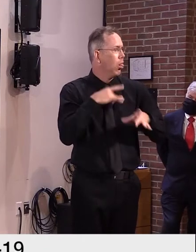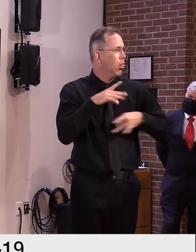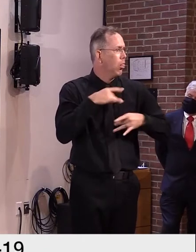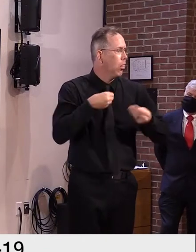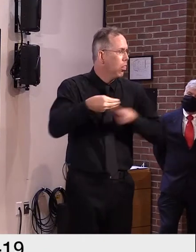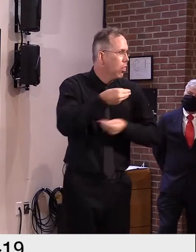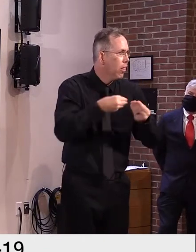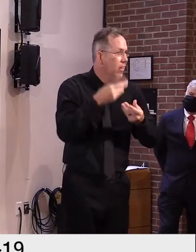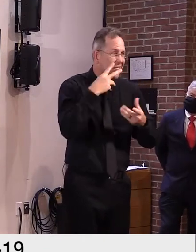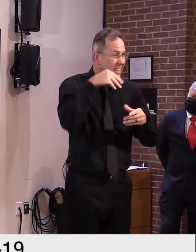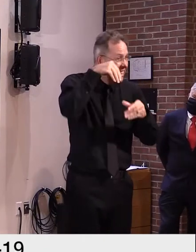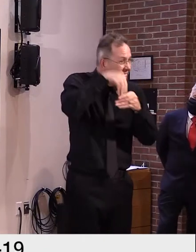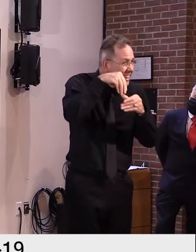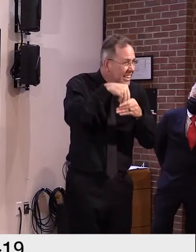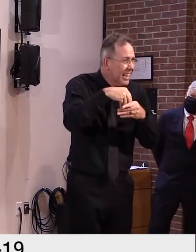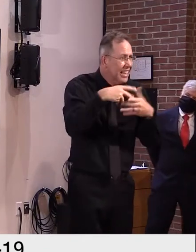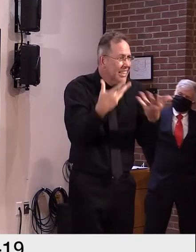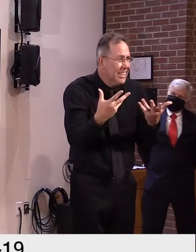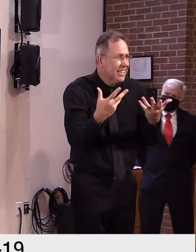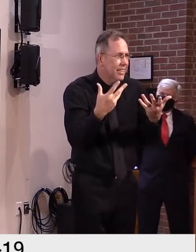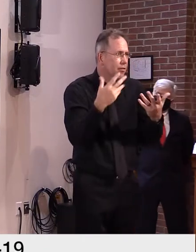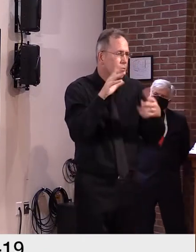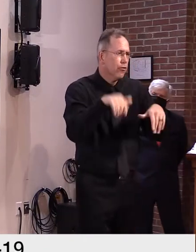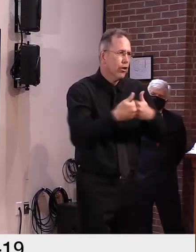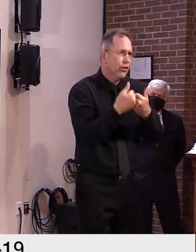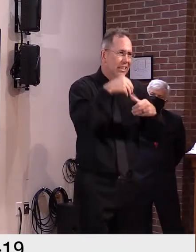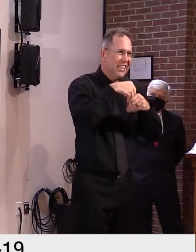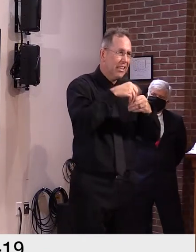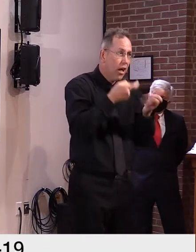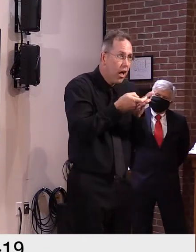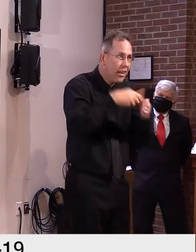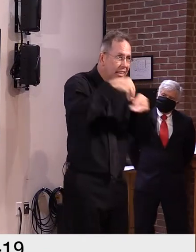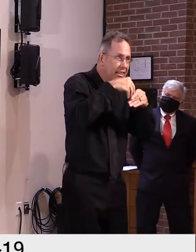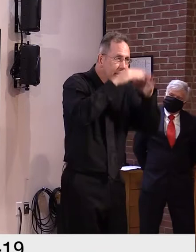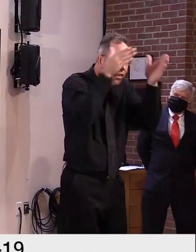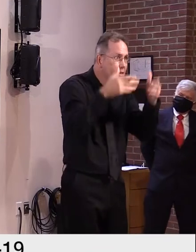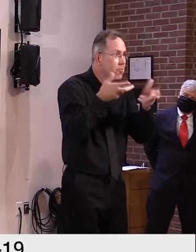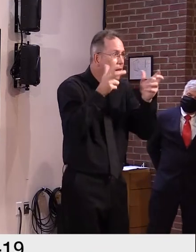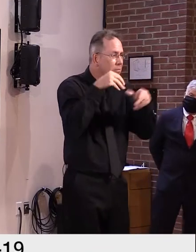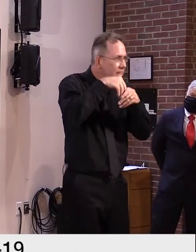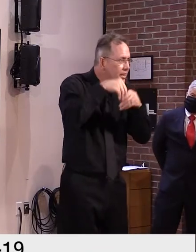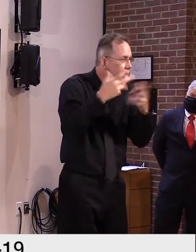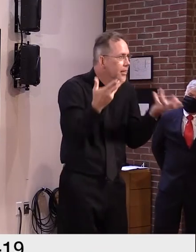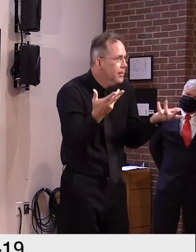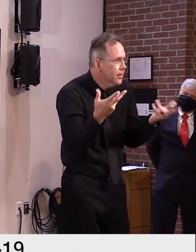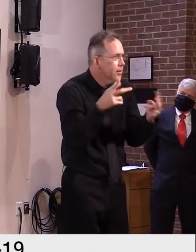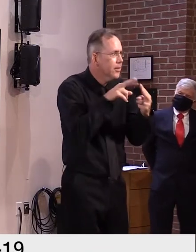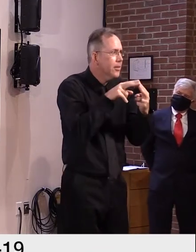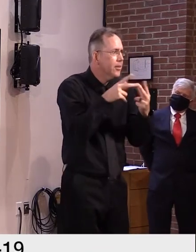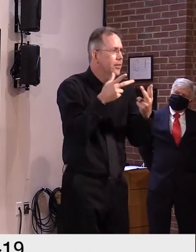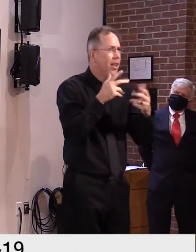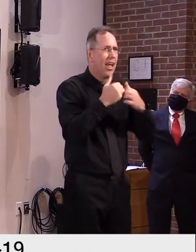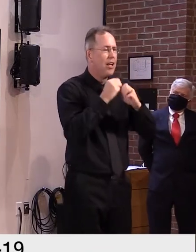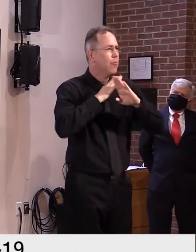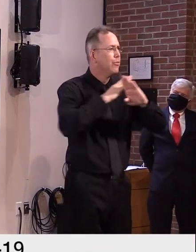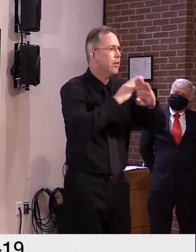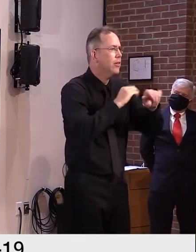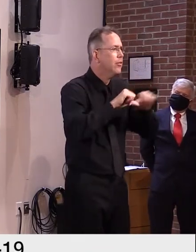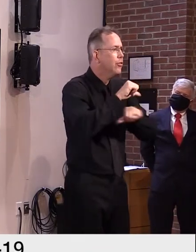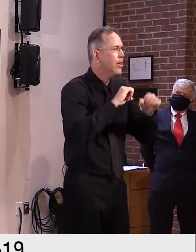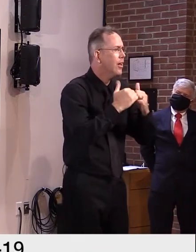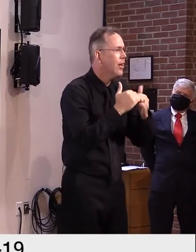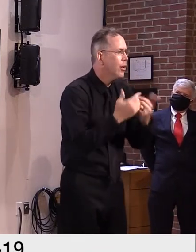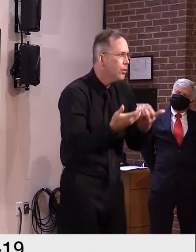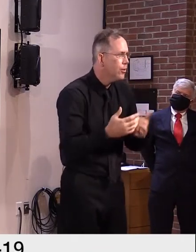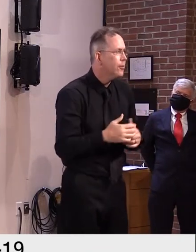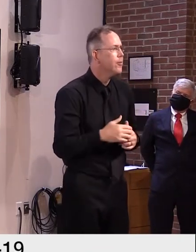more challenging, I think, for us to resolve the mitigation strategies that might be necessary. I would say, particularly with indoor sports, what I've noticed